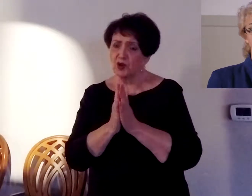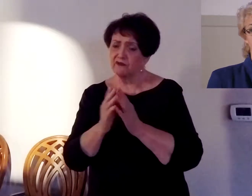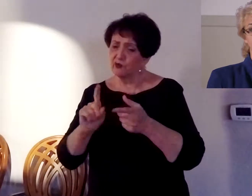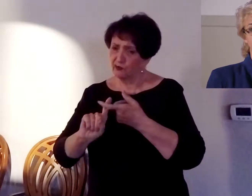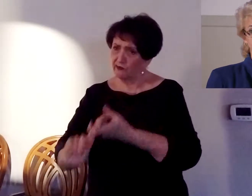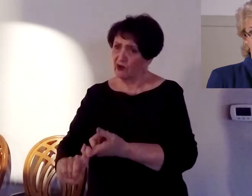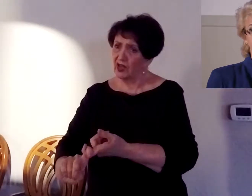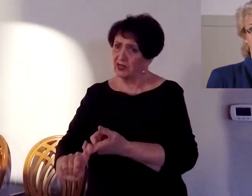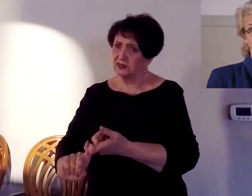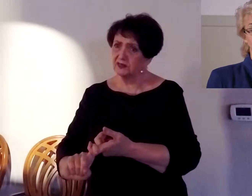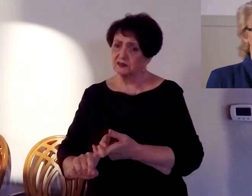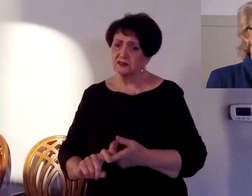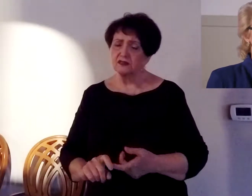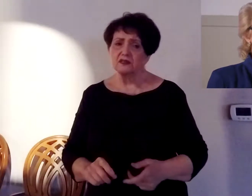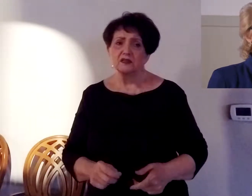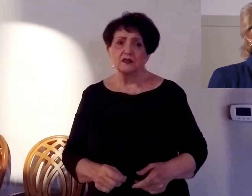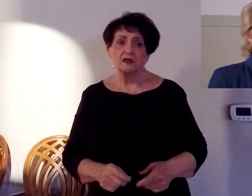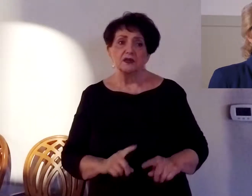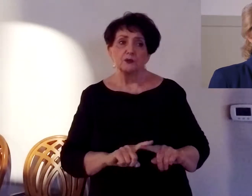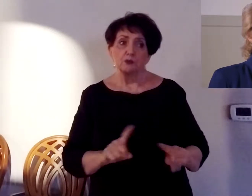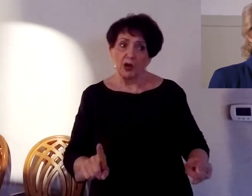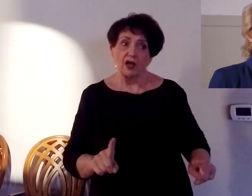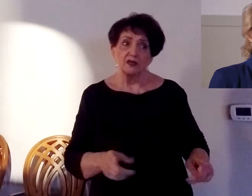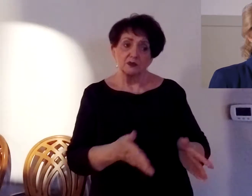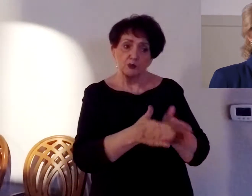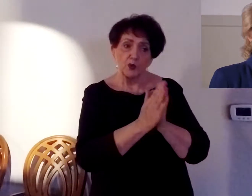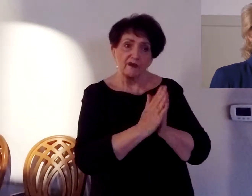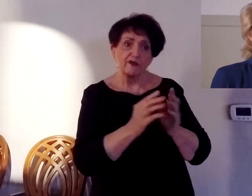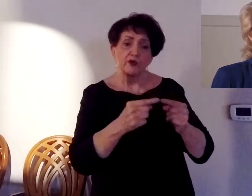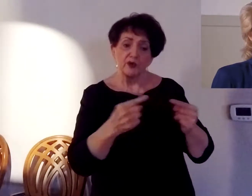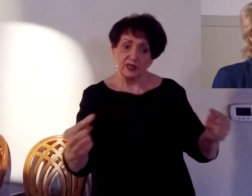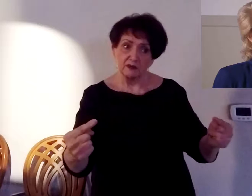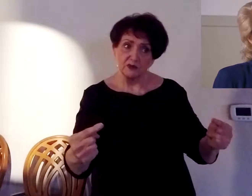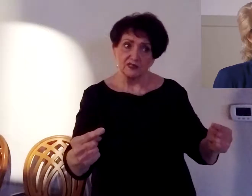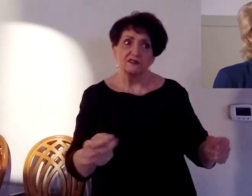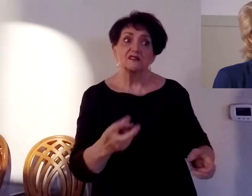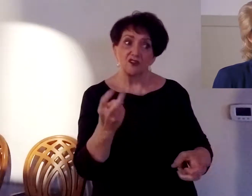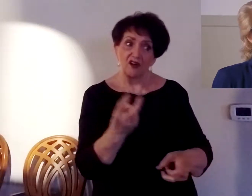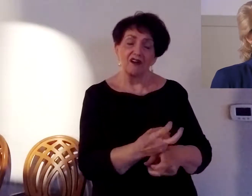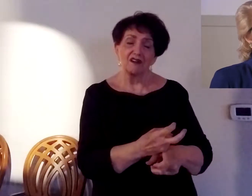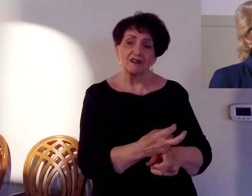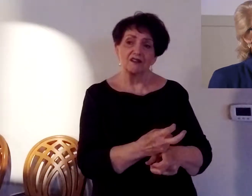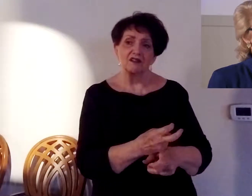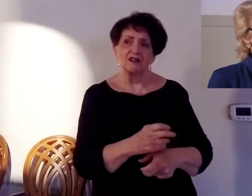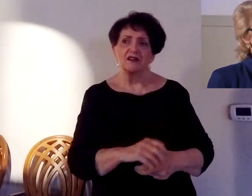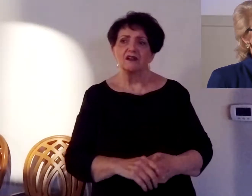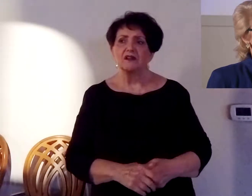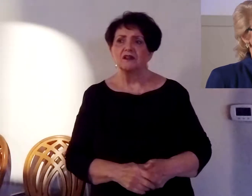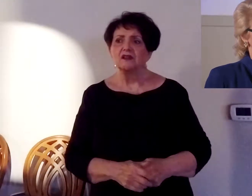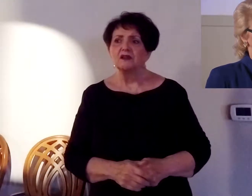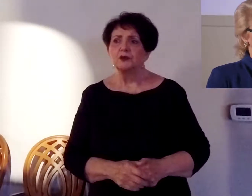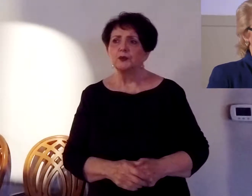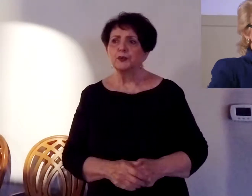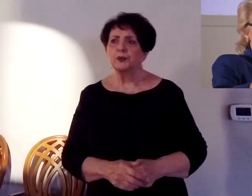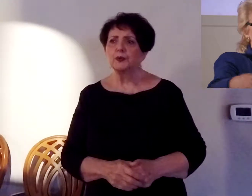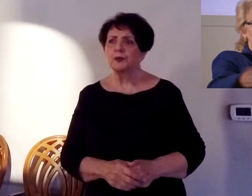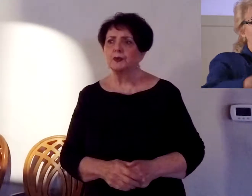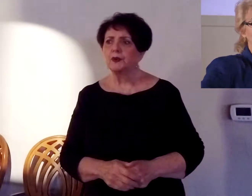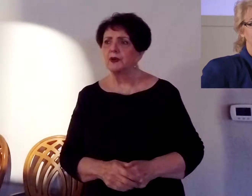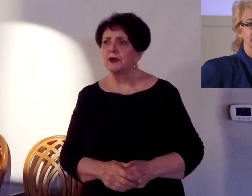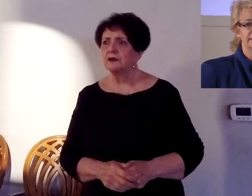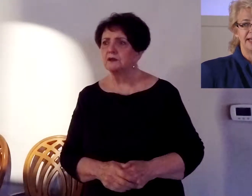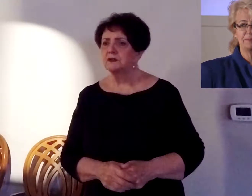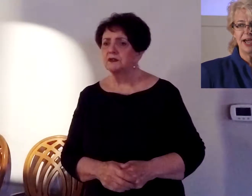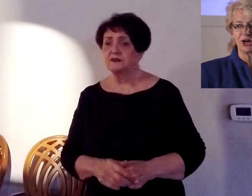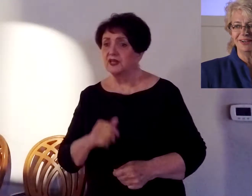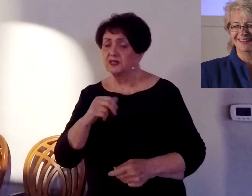love. What you get to do is pray for your enemies. And that isn't just to whap, whap,